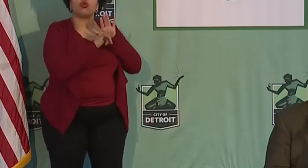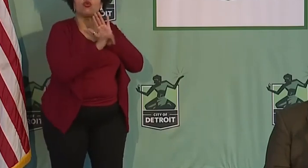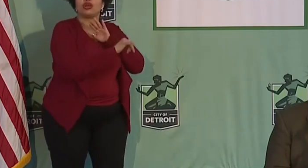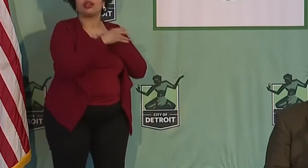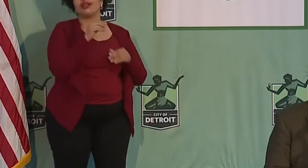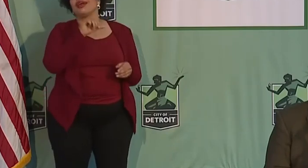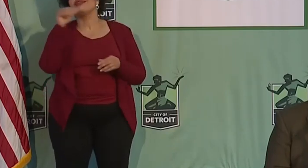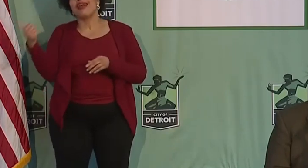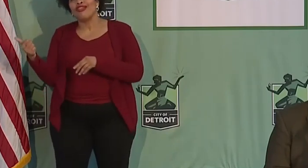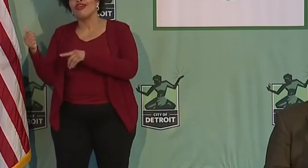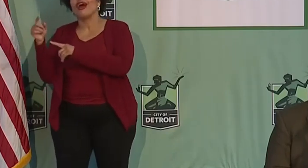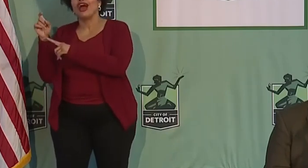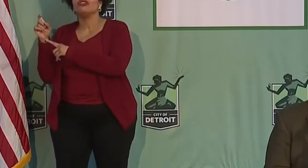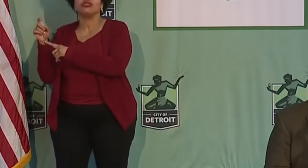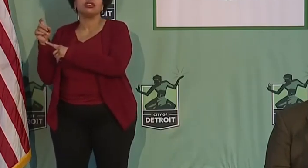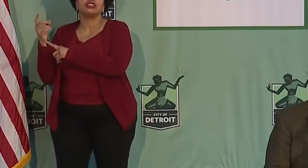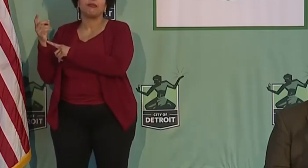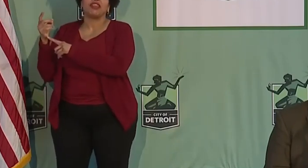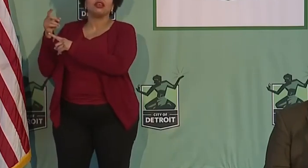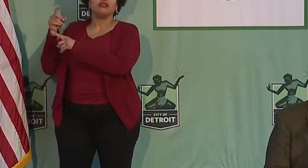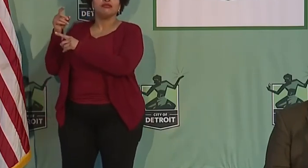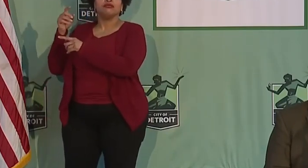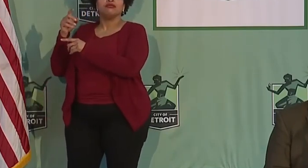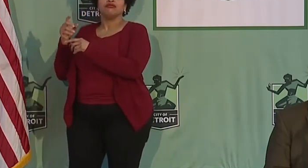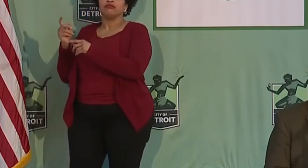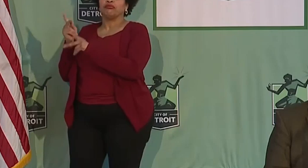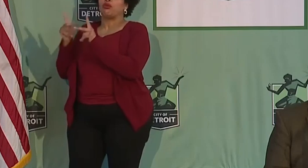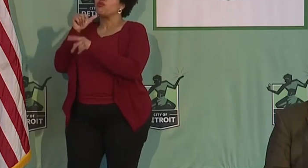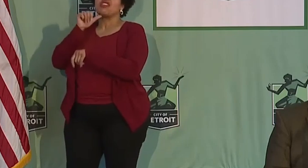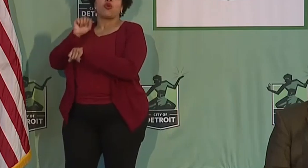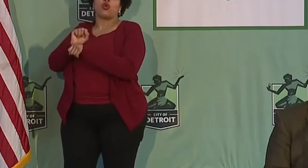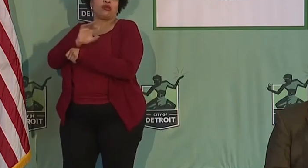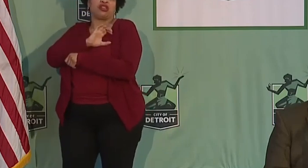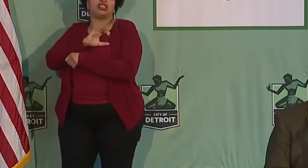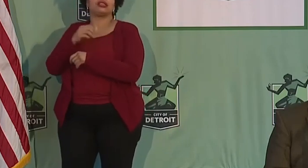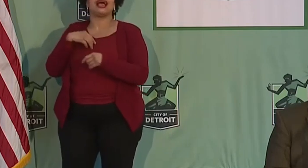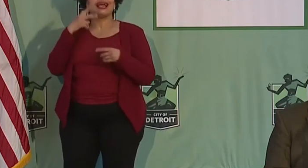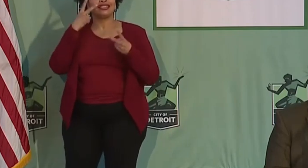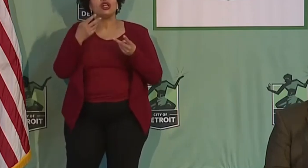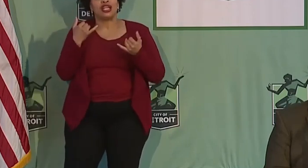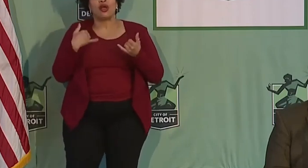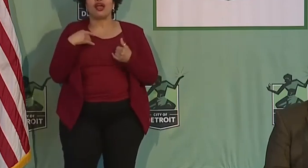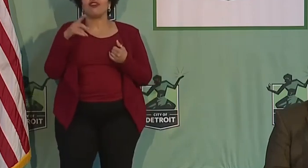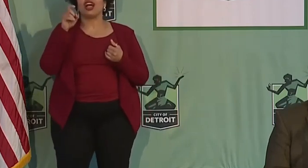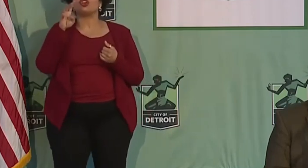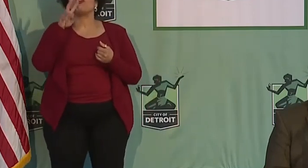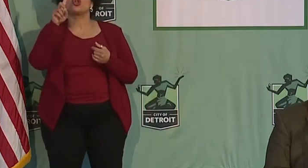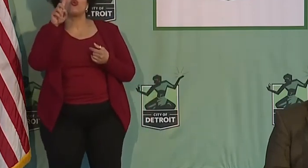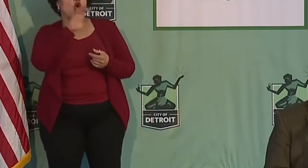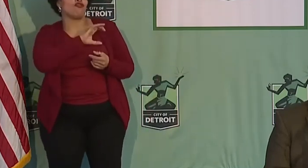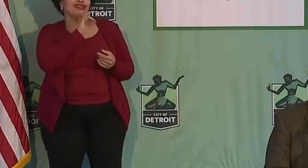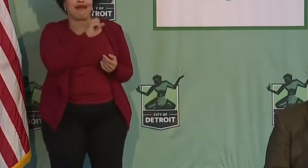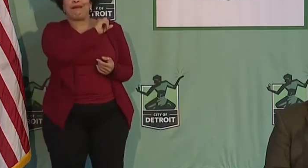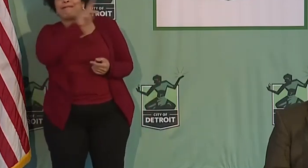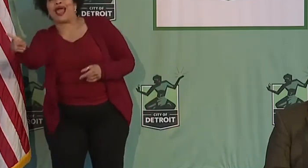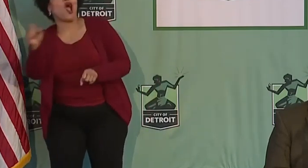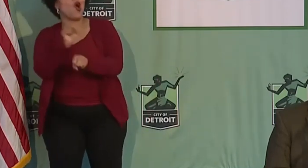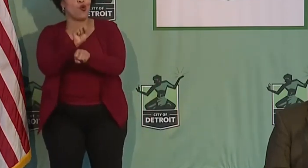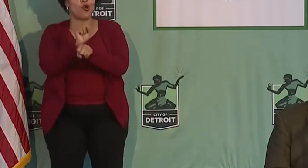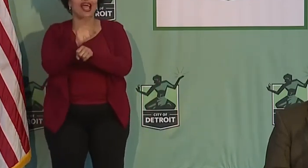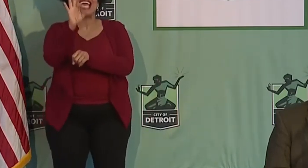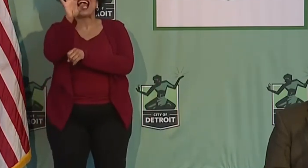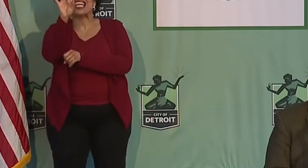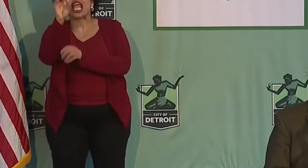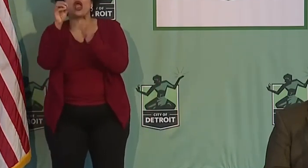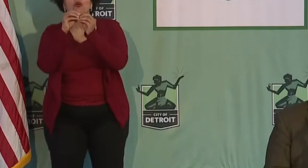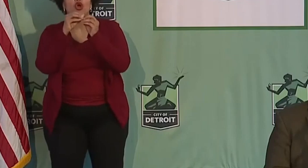with Dr. Dunn's assistance, I'm very pleased with the fact 141 officers have returned to work and 98 more are